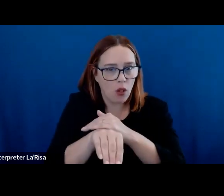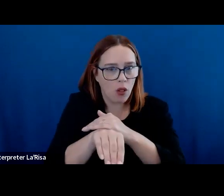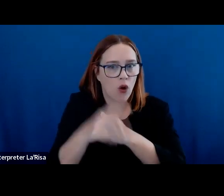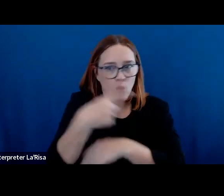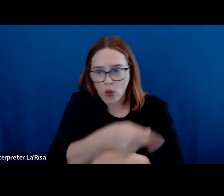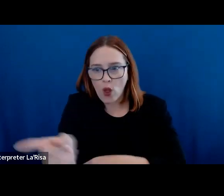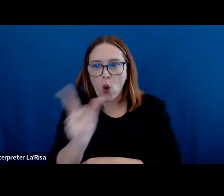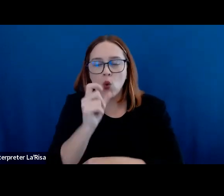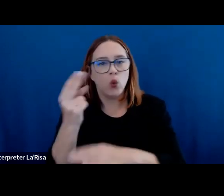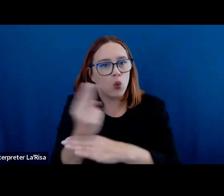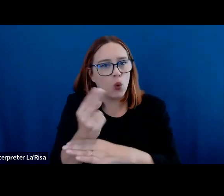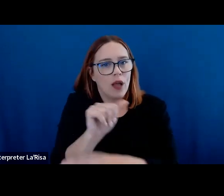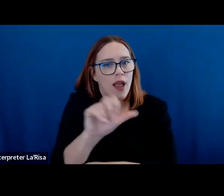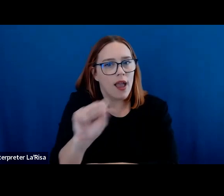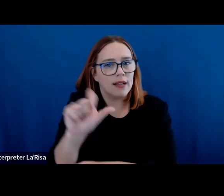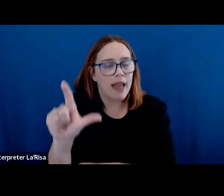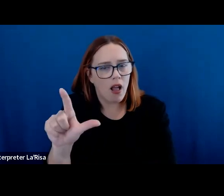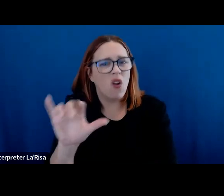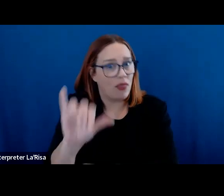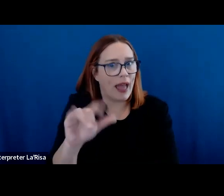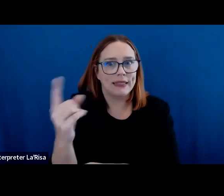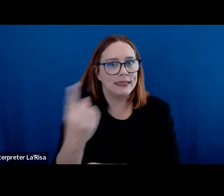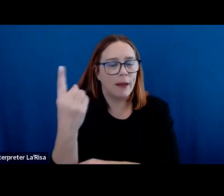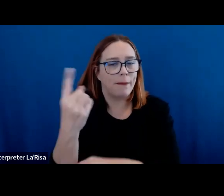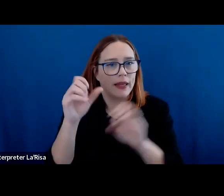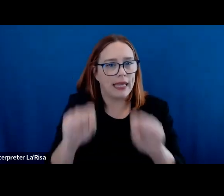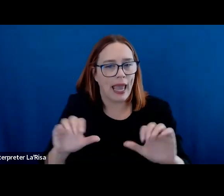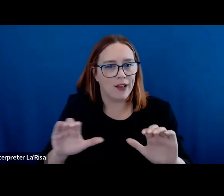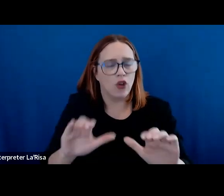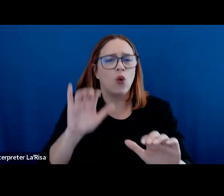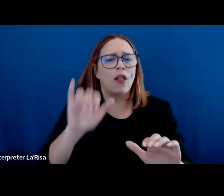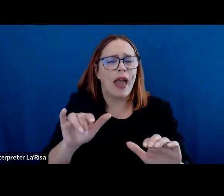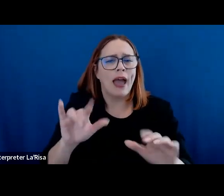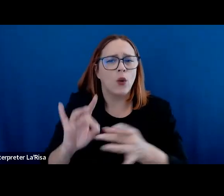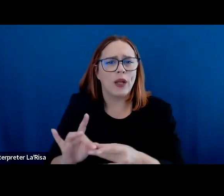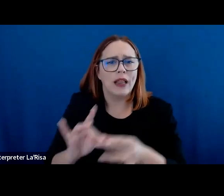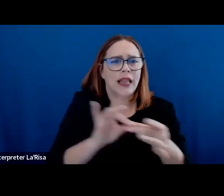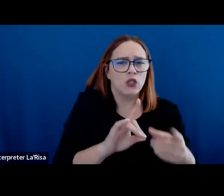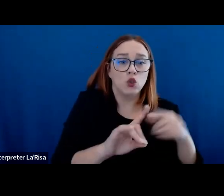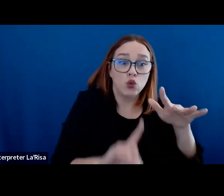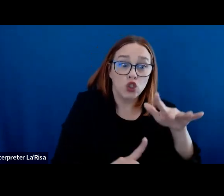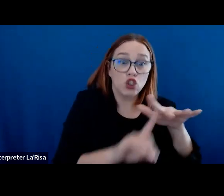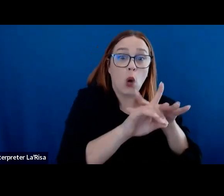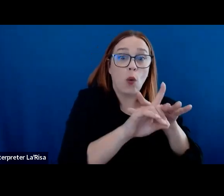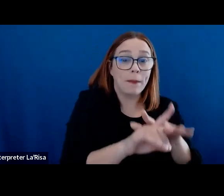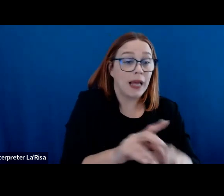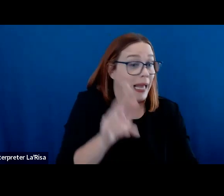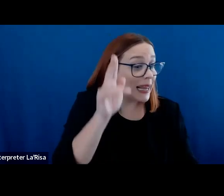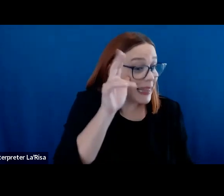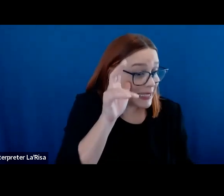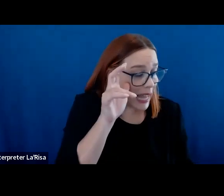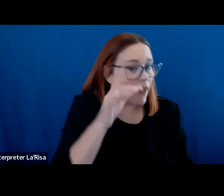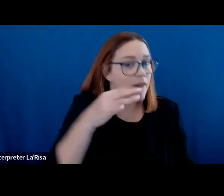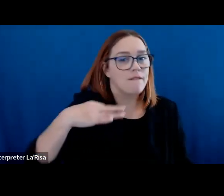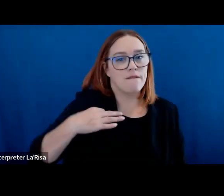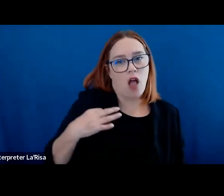that's something that we can do. And that goes back to that show up, listen, volunteer, and don't expect a reward,